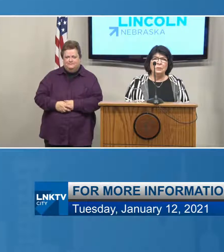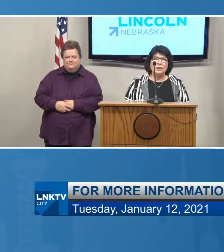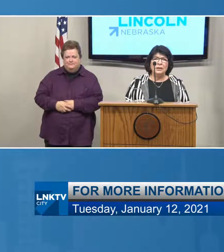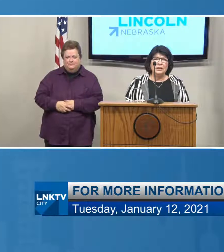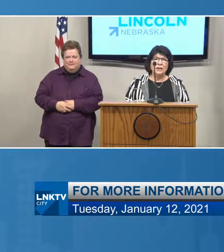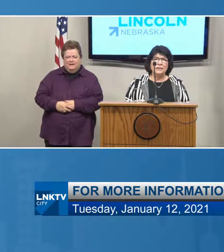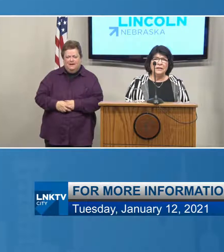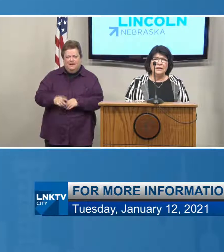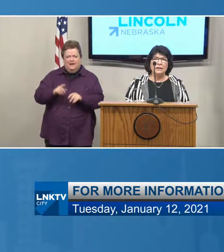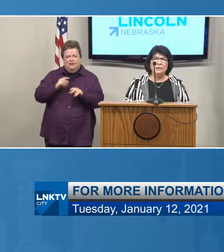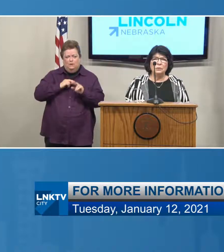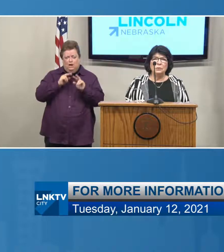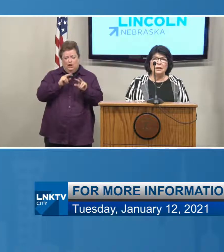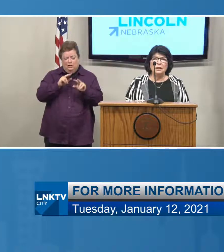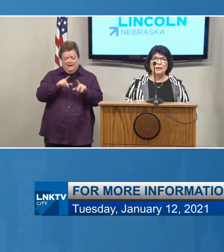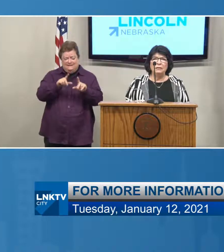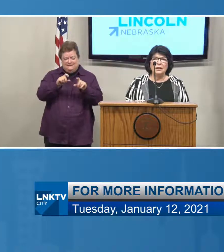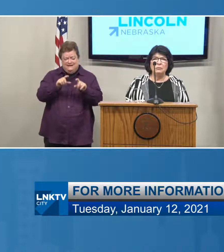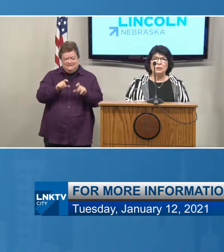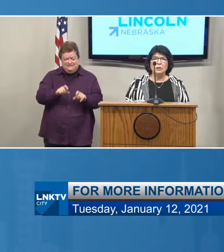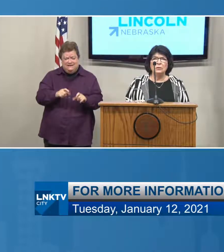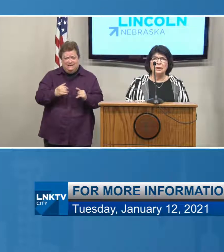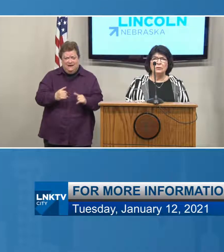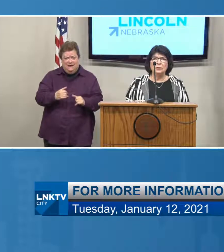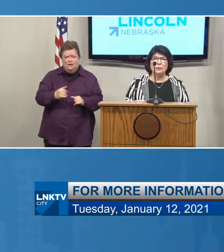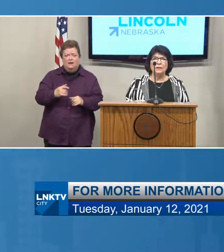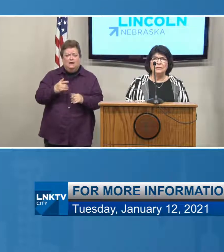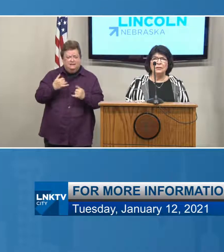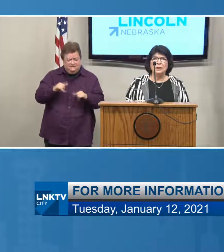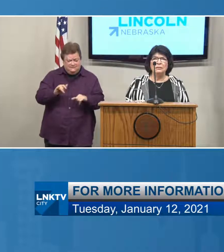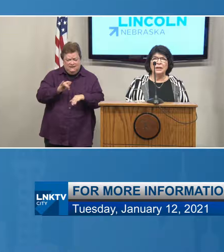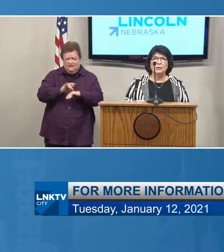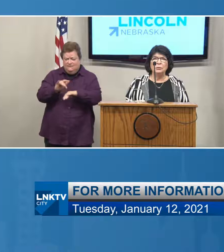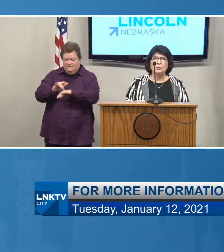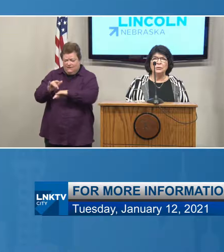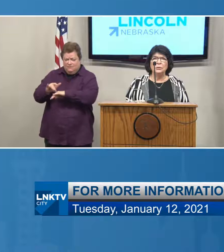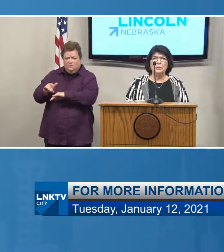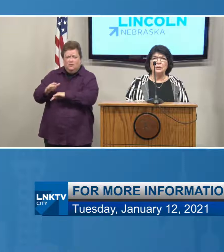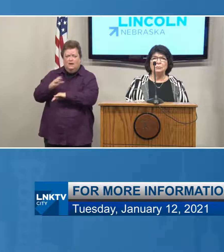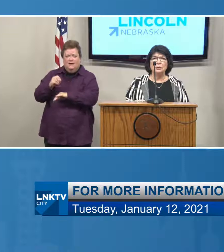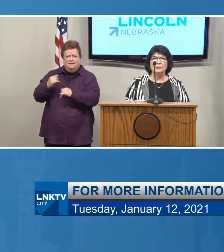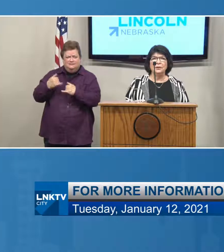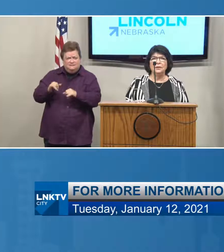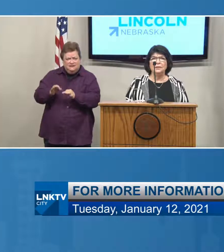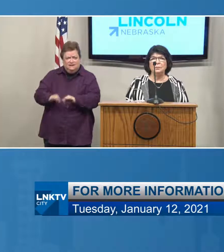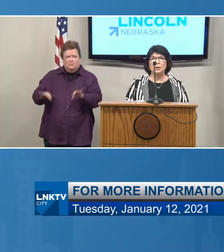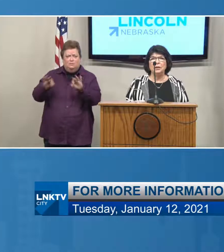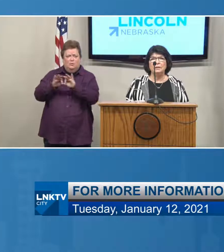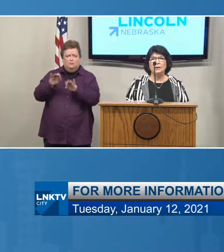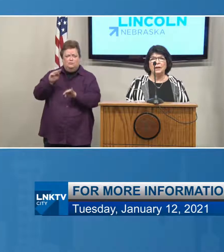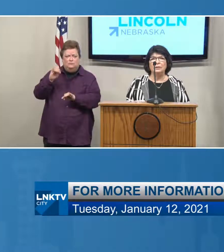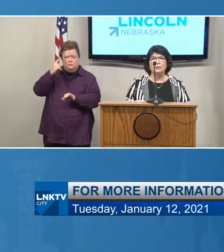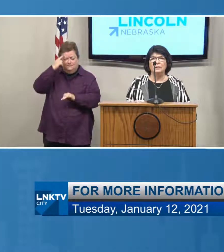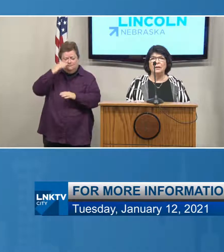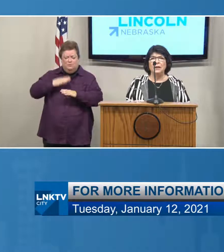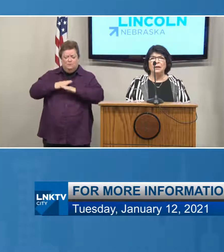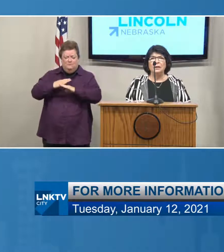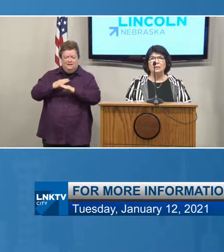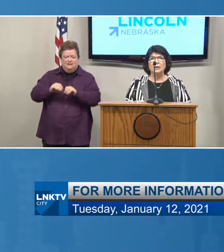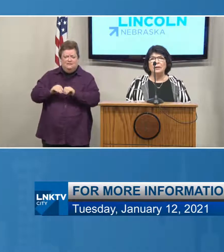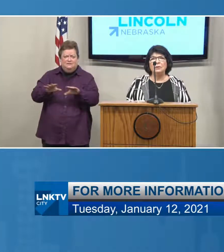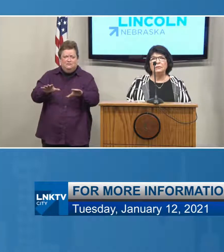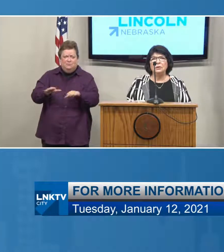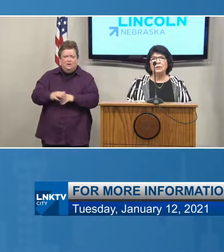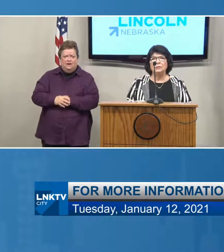And as we look at testing, it is readily available locally and remains a very valuable tool in preventing the spread of the virus.